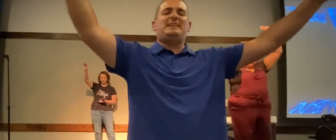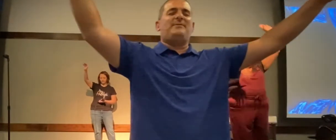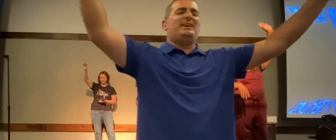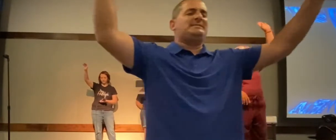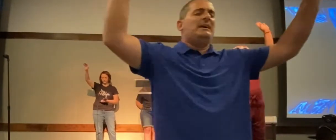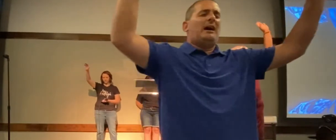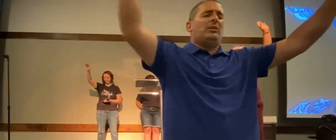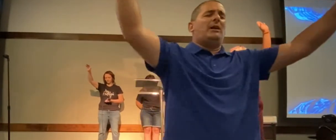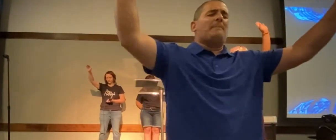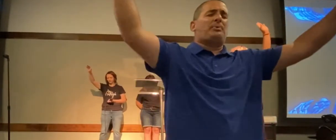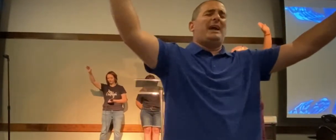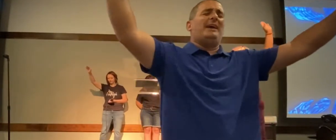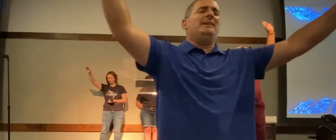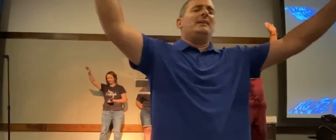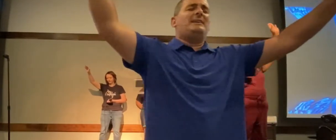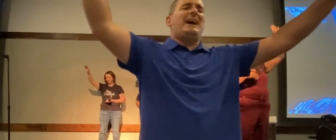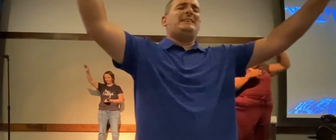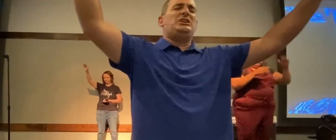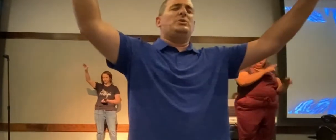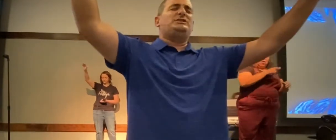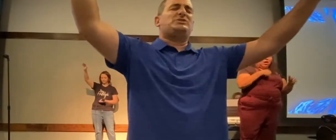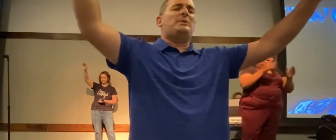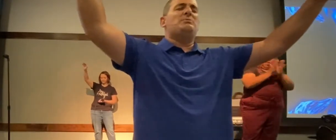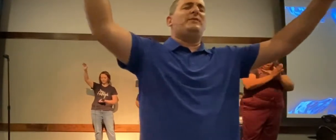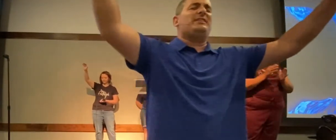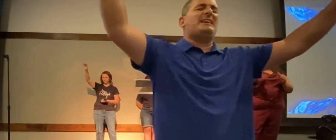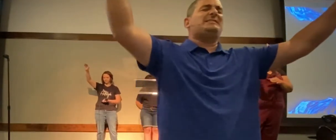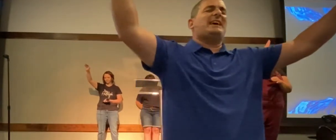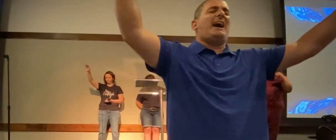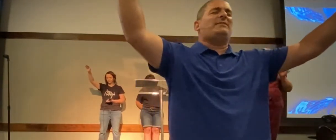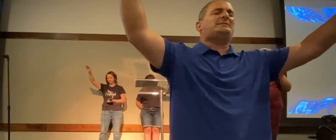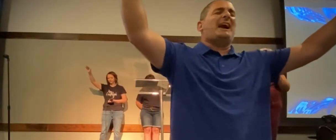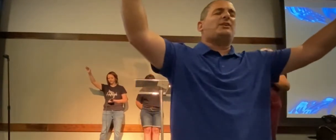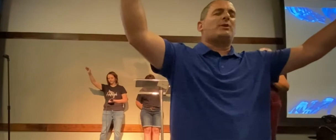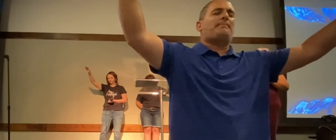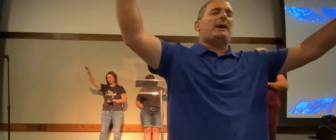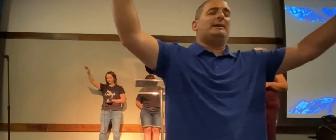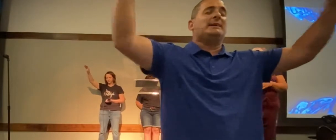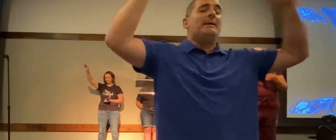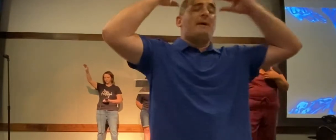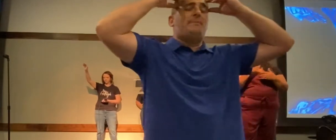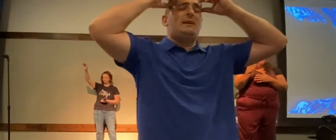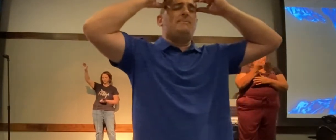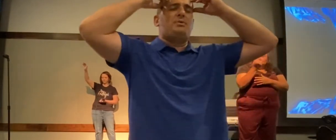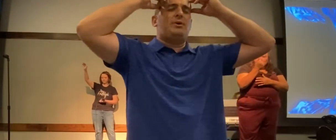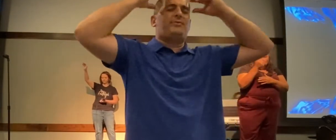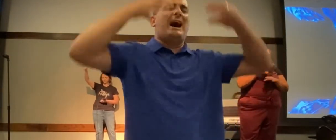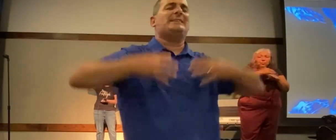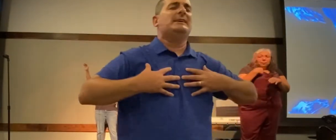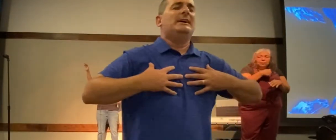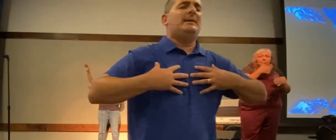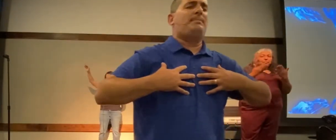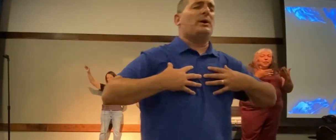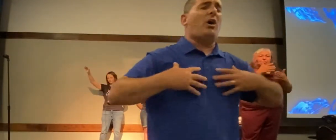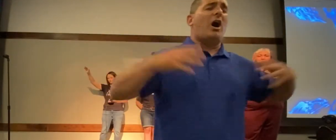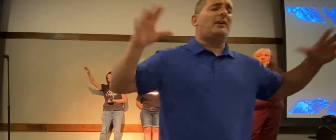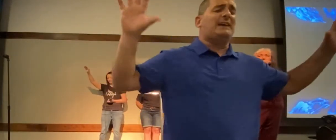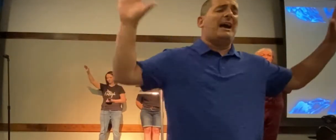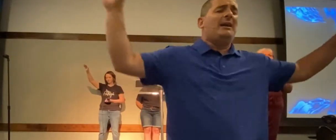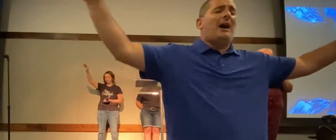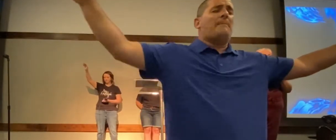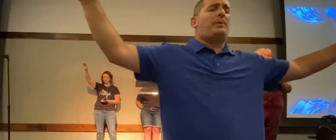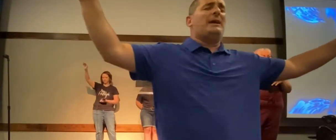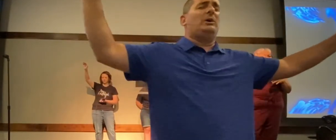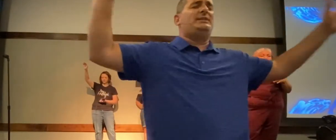up. Receive this. Lord, I'm praying, God, that you would just remove the things that have a tight grip on us. Maybe impure thoughts, impure heart,